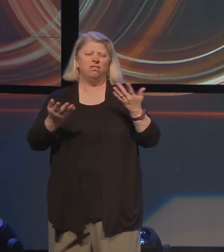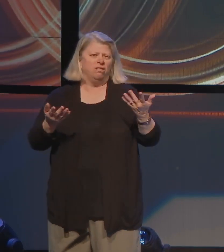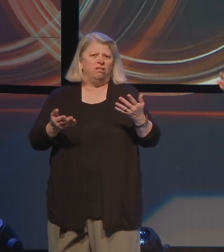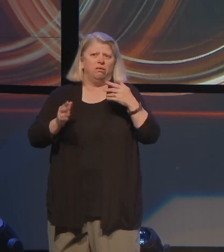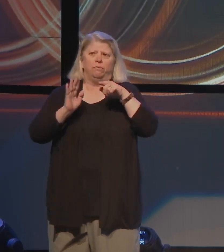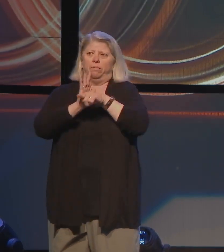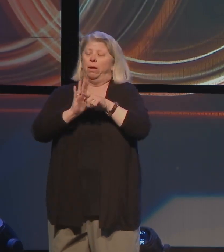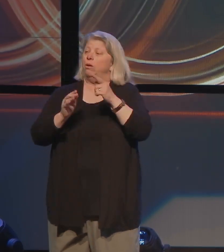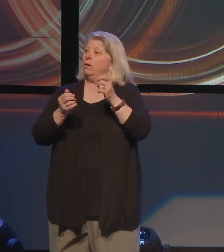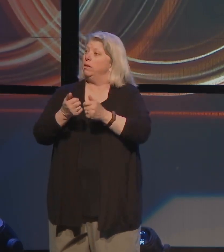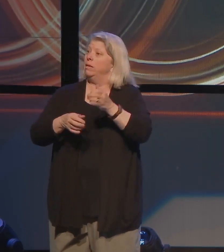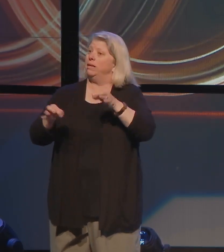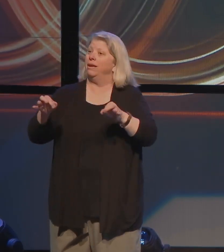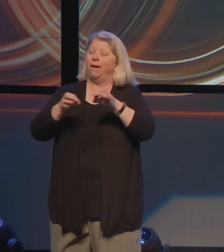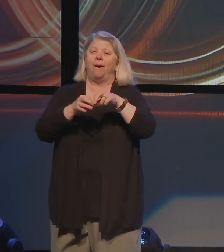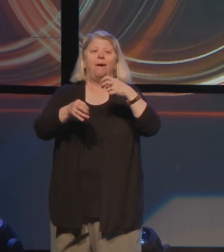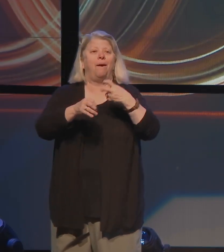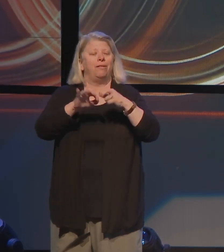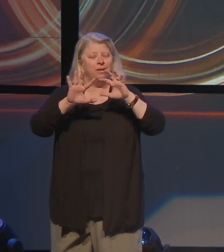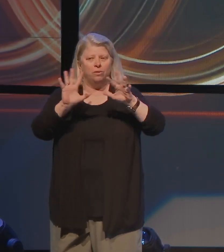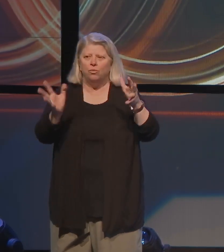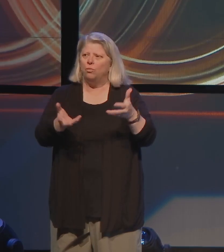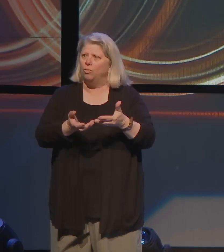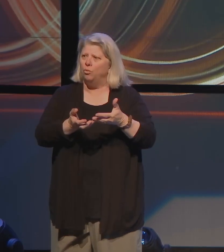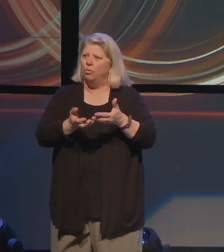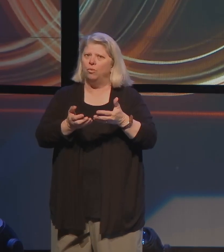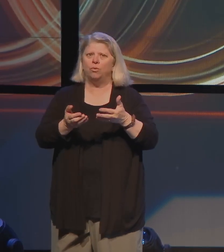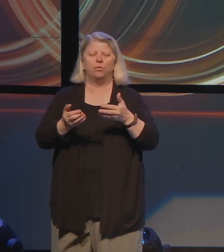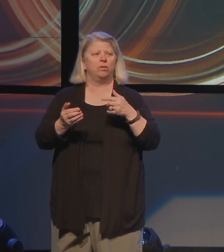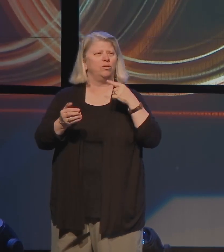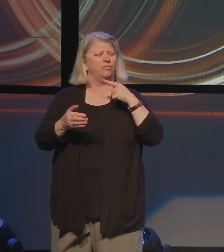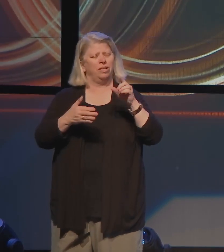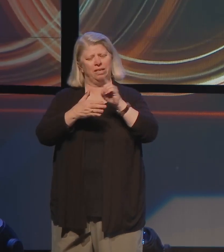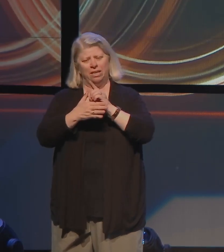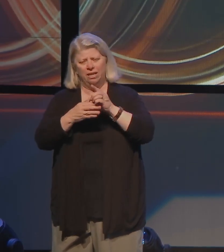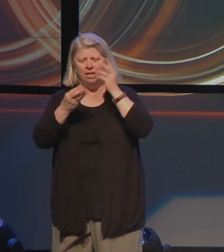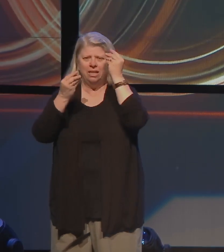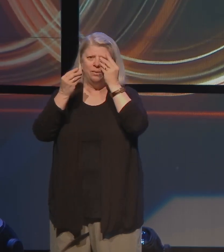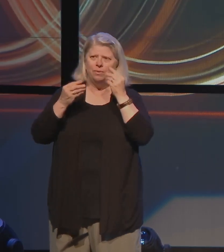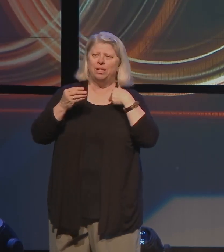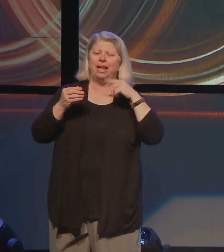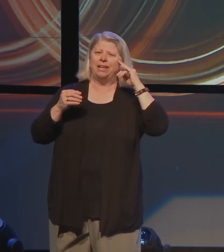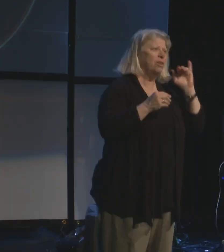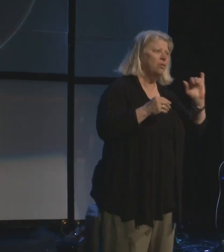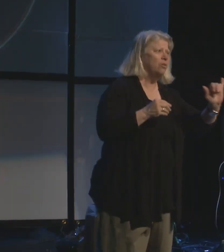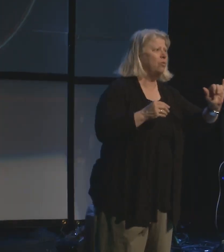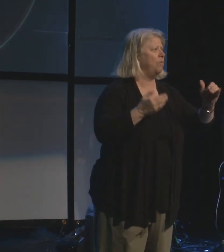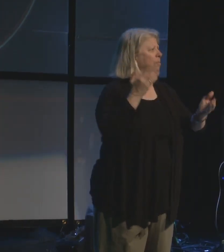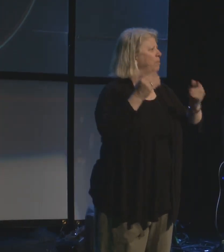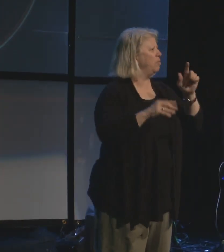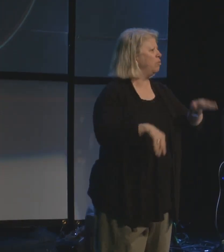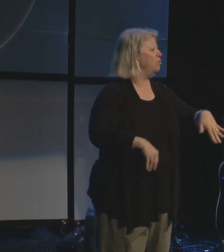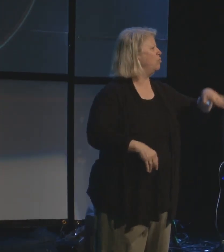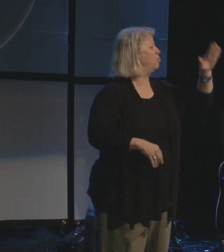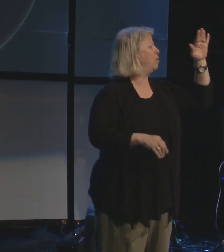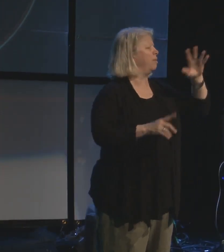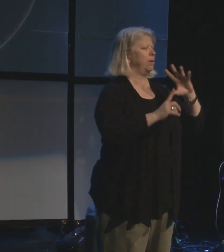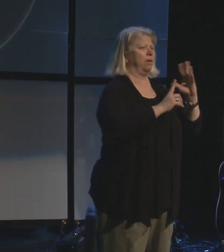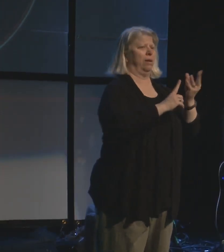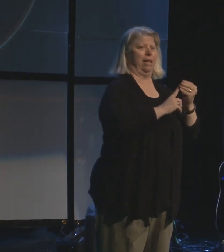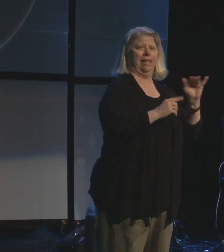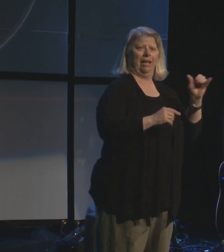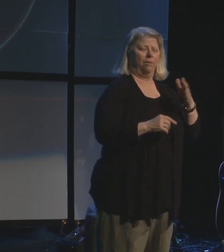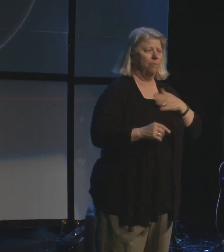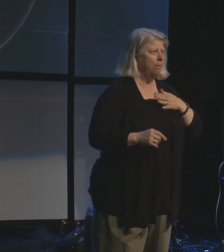very easy, especially when we grow up in a world that is highly religious and we're thinking about things like eternity. And maybe you grew up in a context like